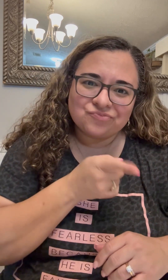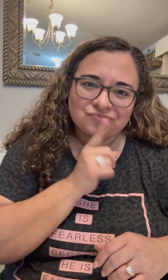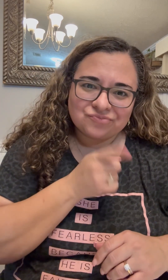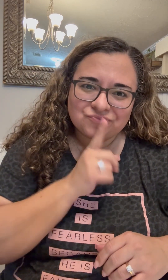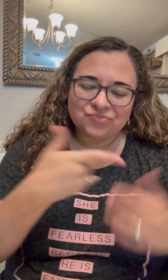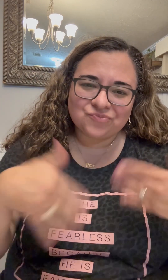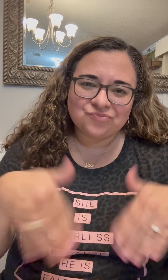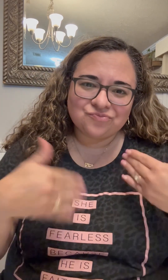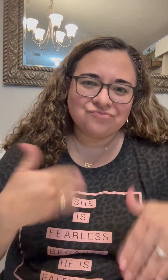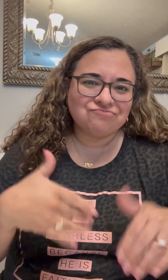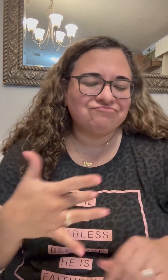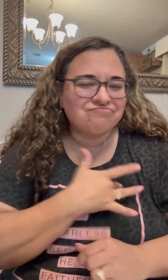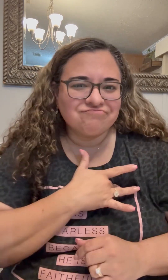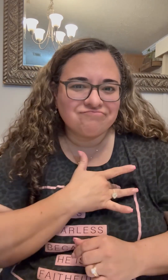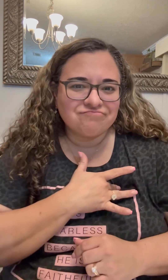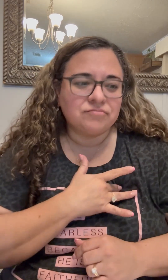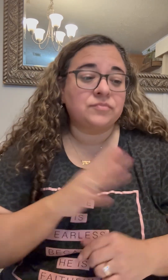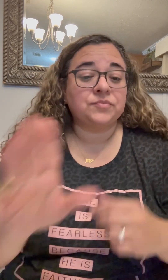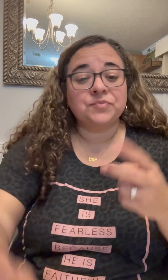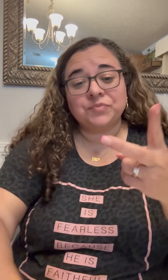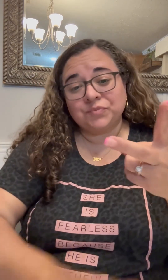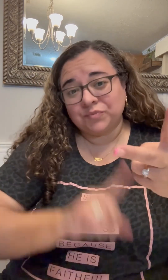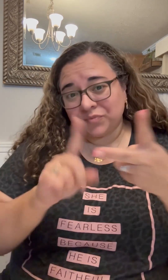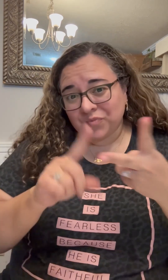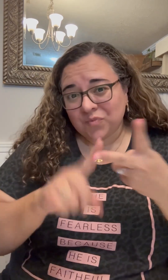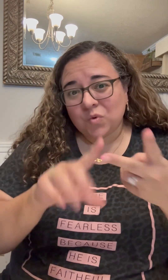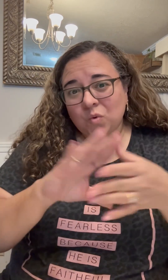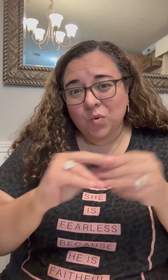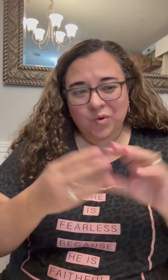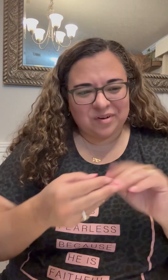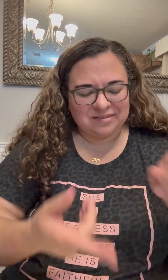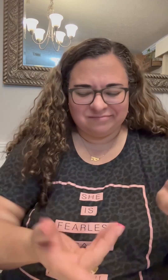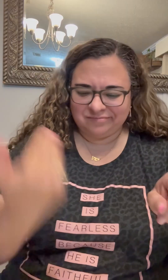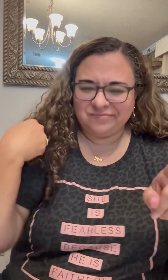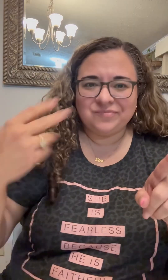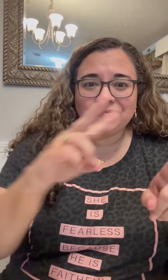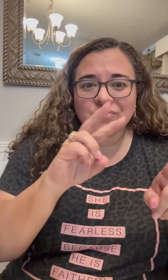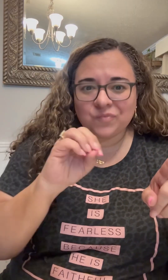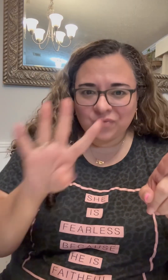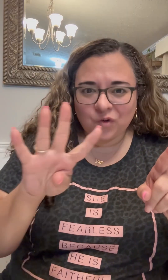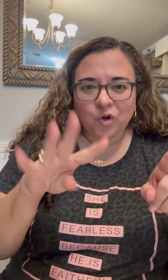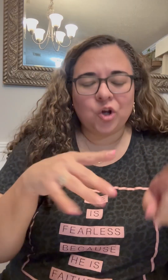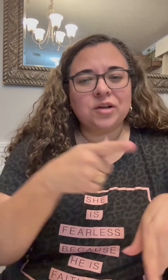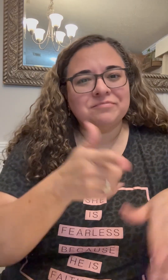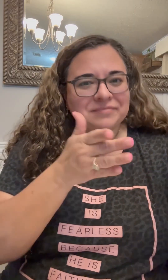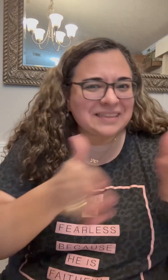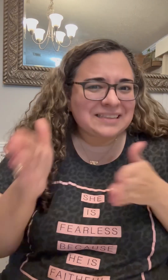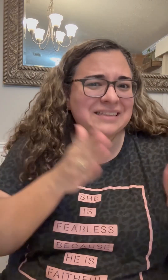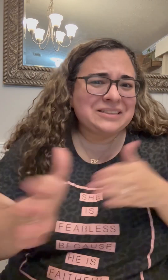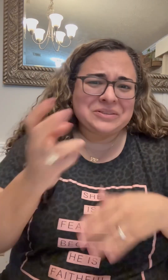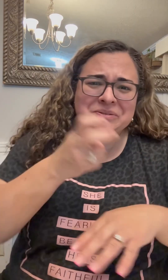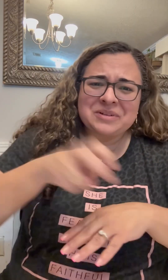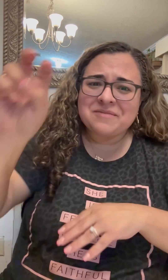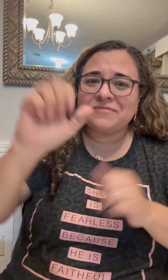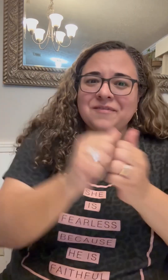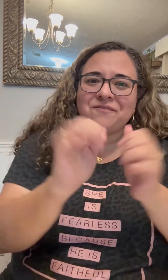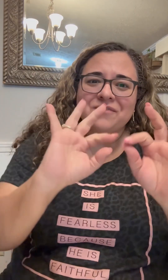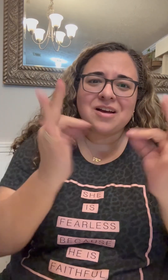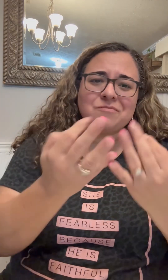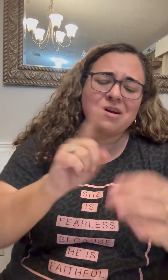thought, wow, that is so true. That really touched me. Then he went into another story back in 2004. His family was planning